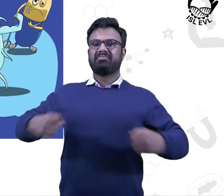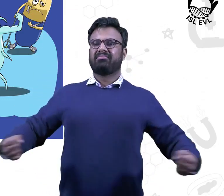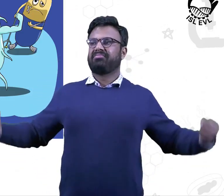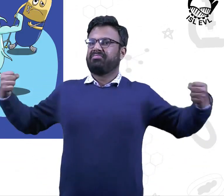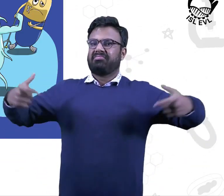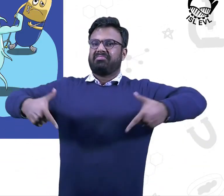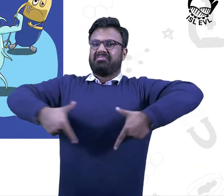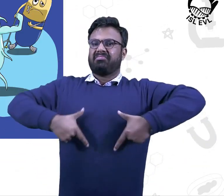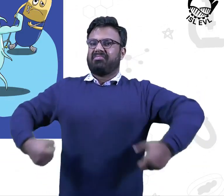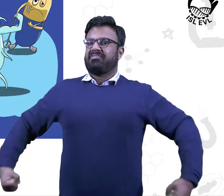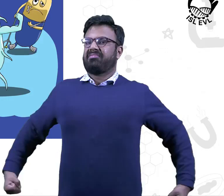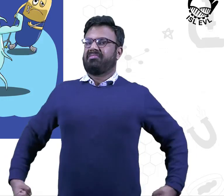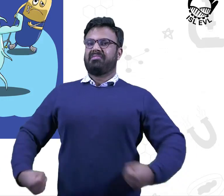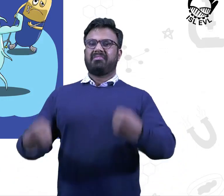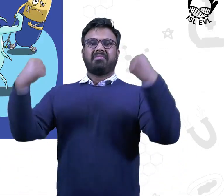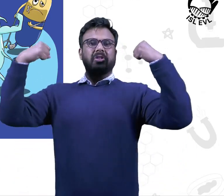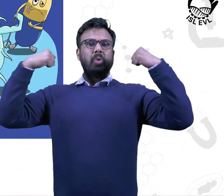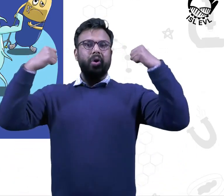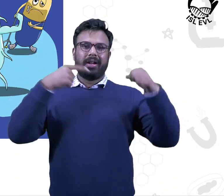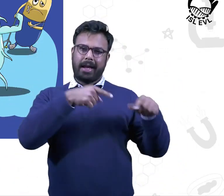They become superbugs.